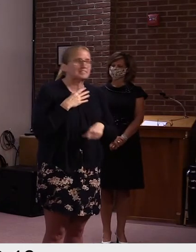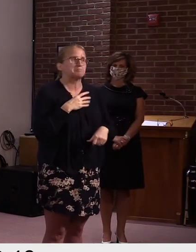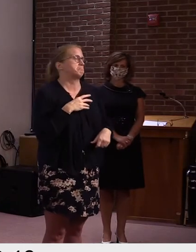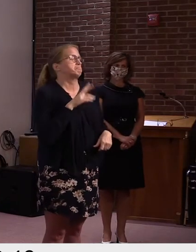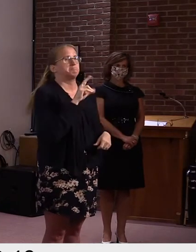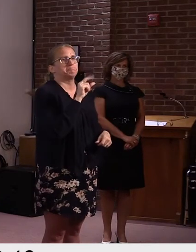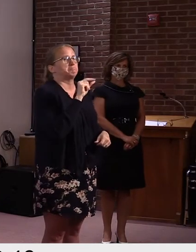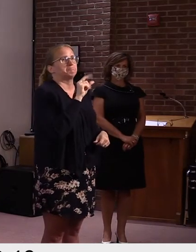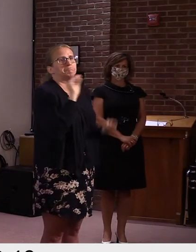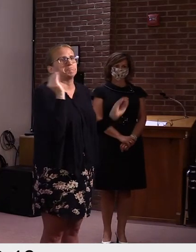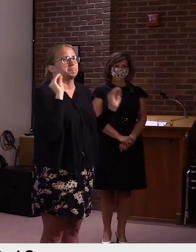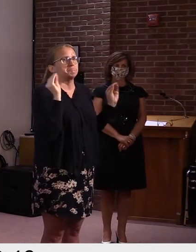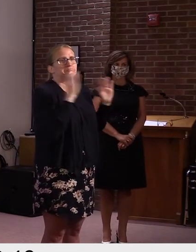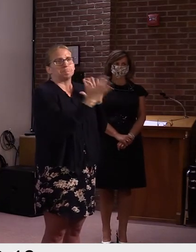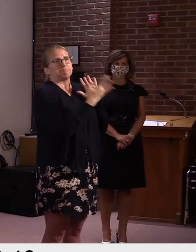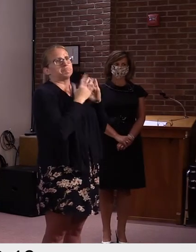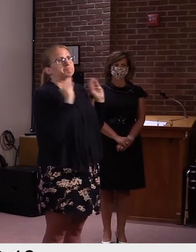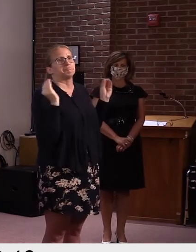Okay, thank you.